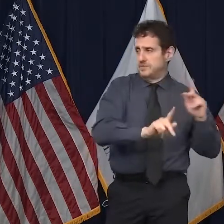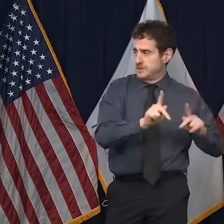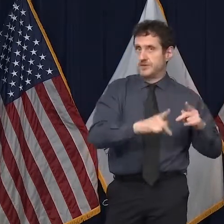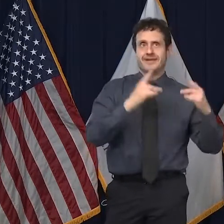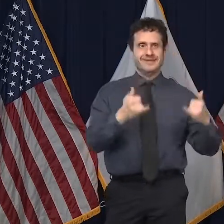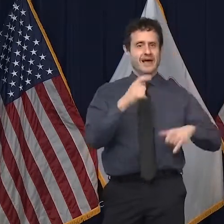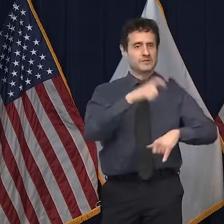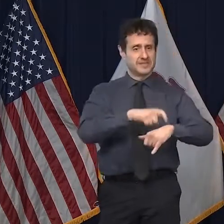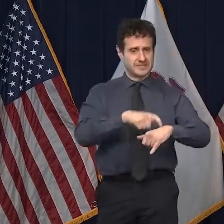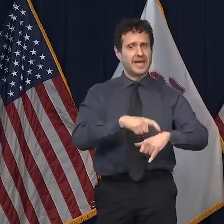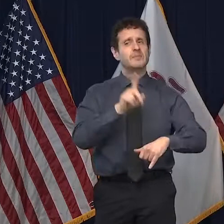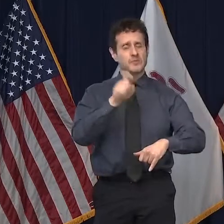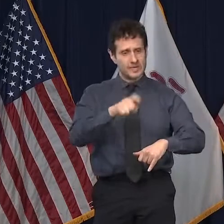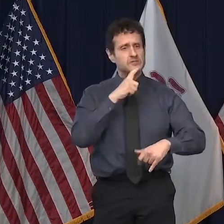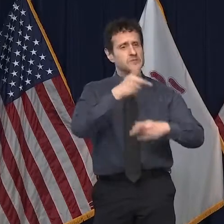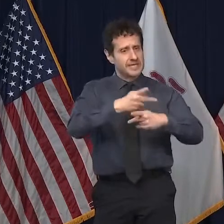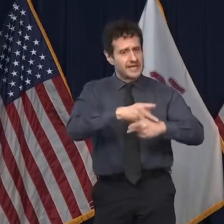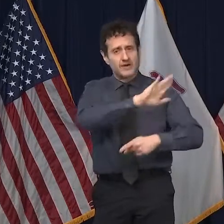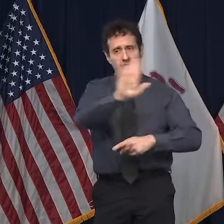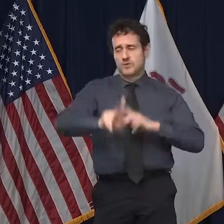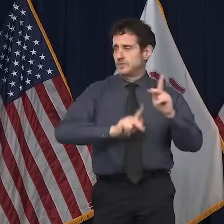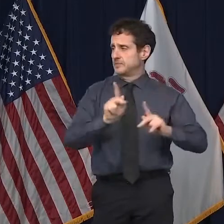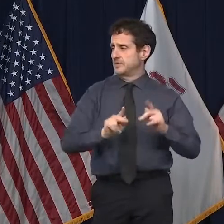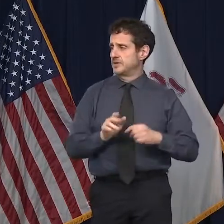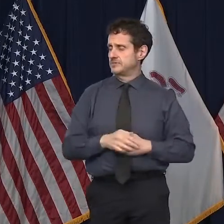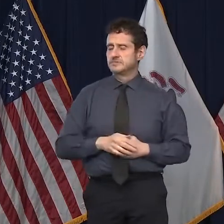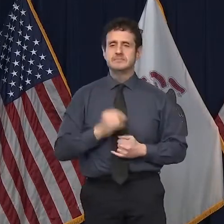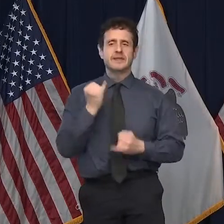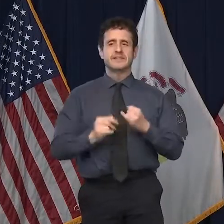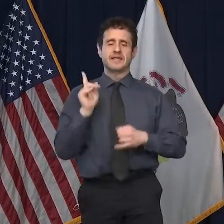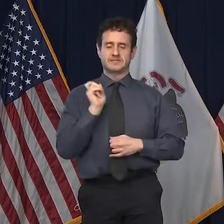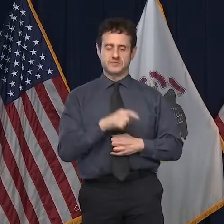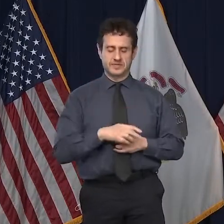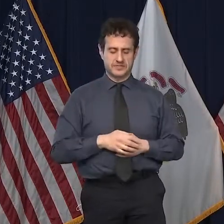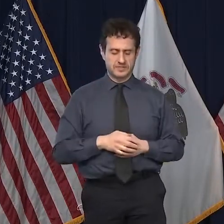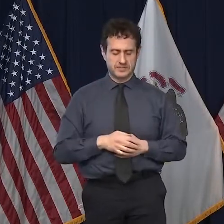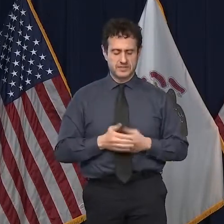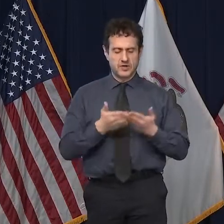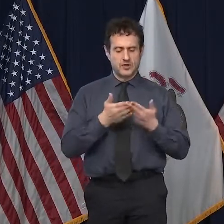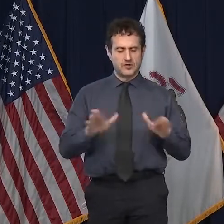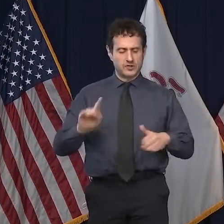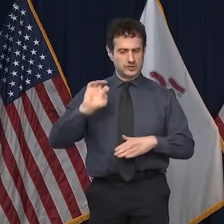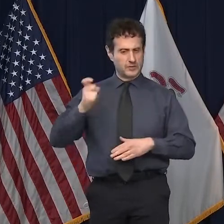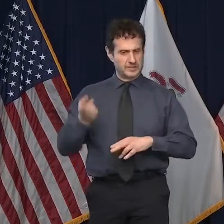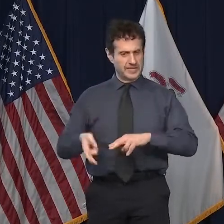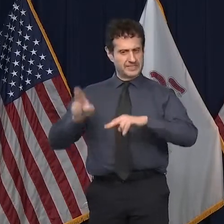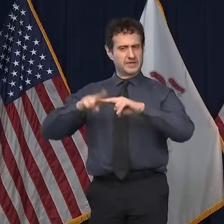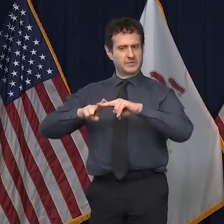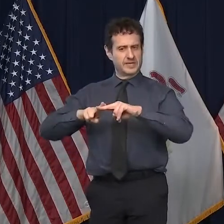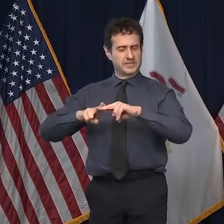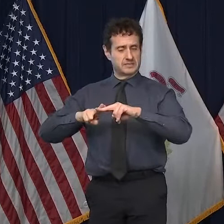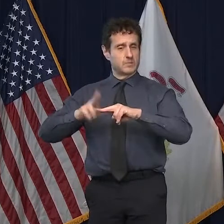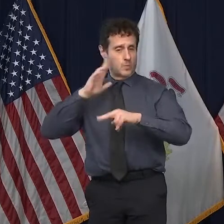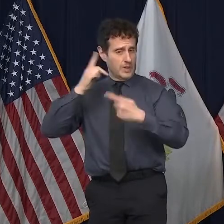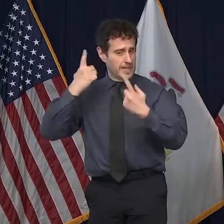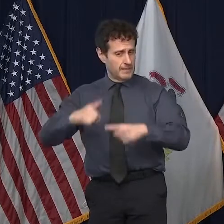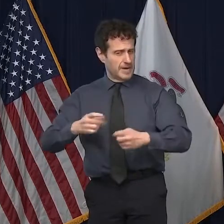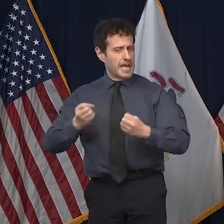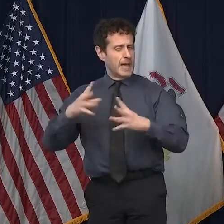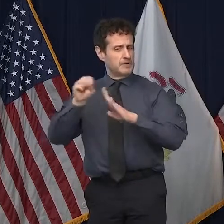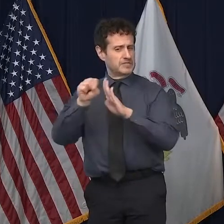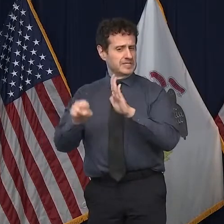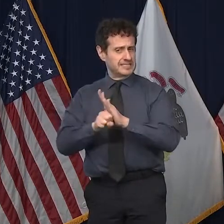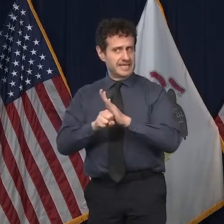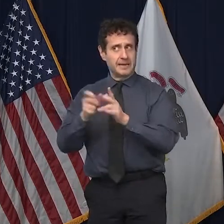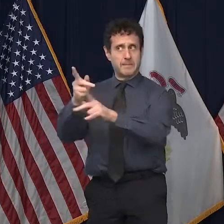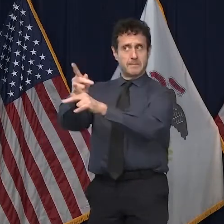time. Yvette Shields at Bonfire will be our last question. Is a general tax hike also on the table, and how much does the state intend to